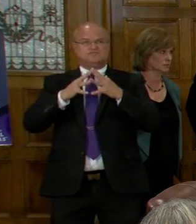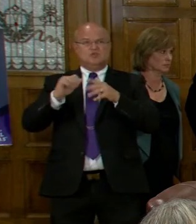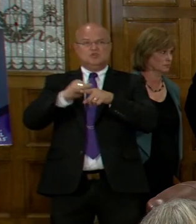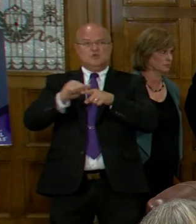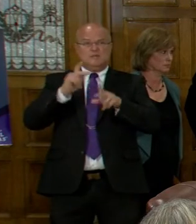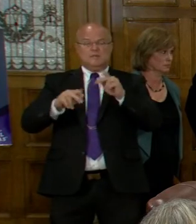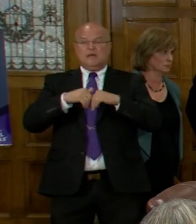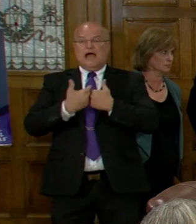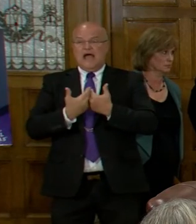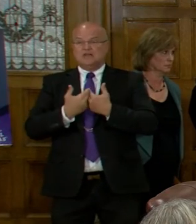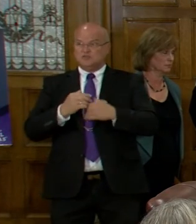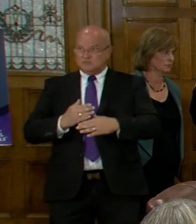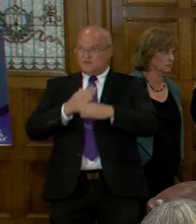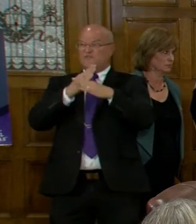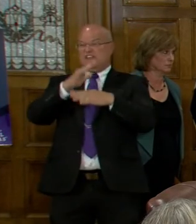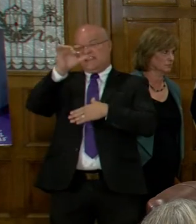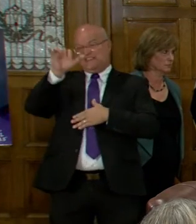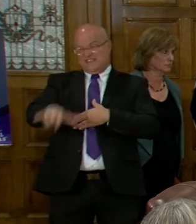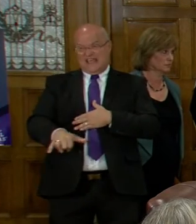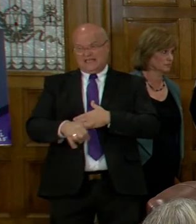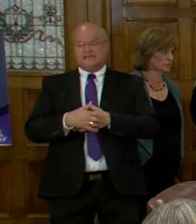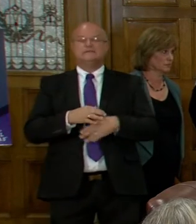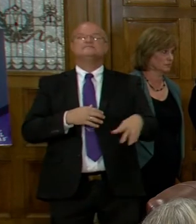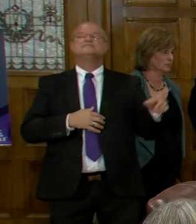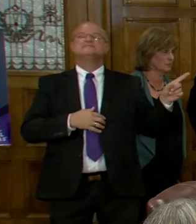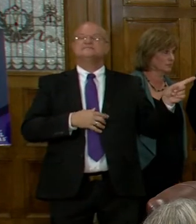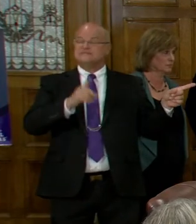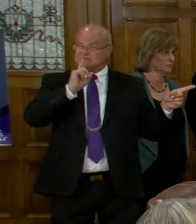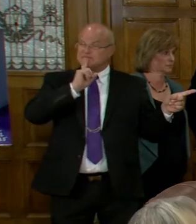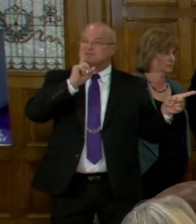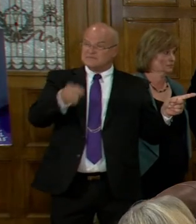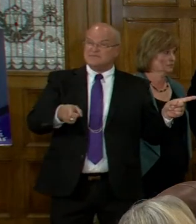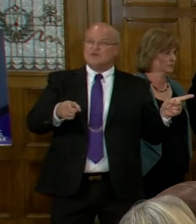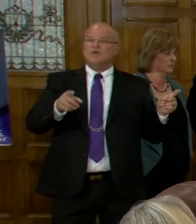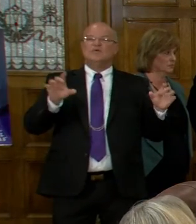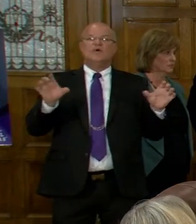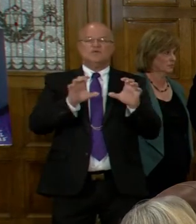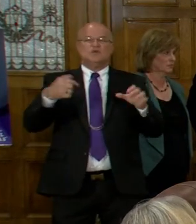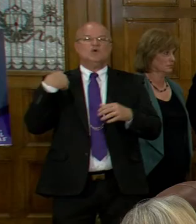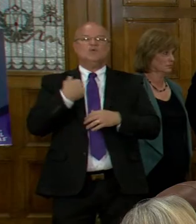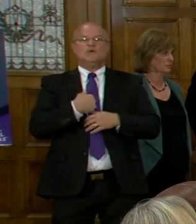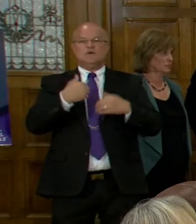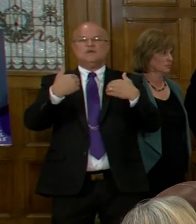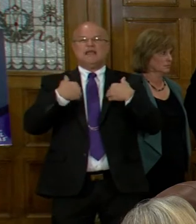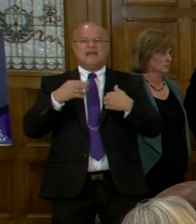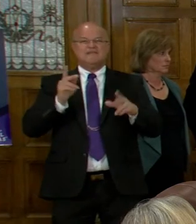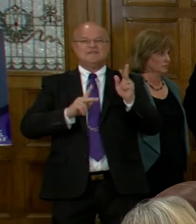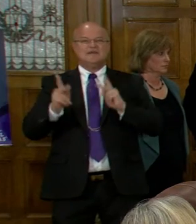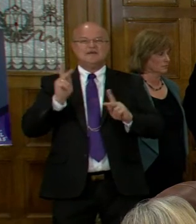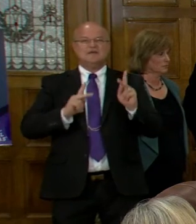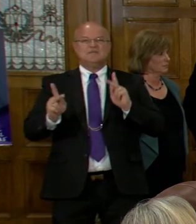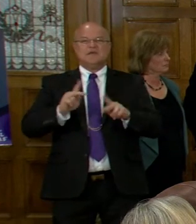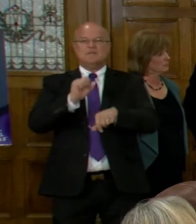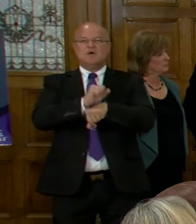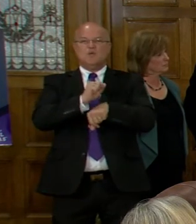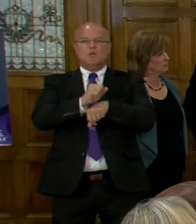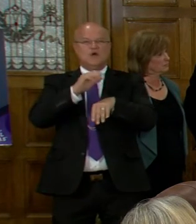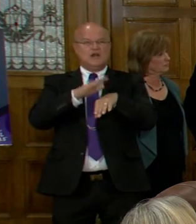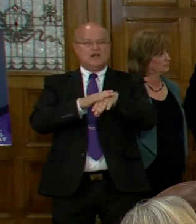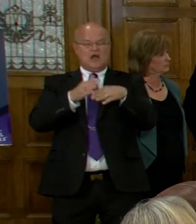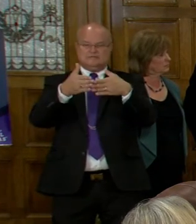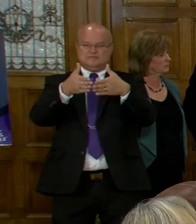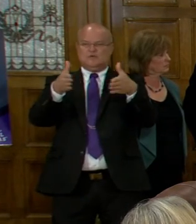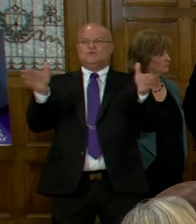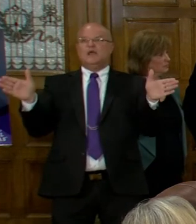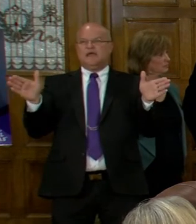train people on how to prevent those types of? So absolutely, what we will do is we would have people working on a range, and it